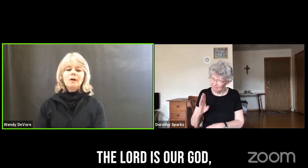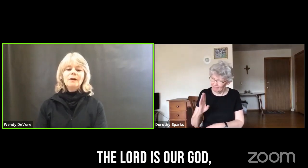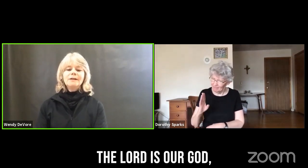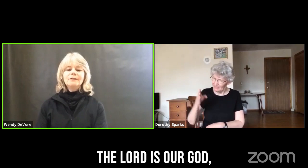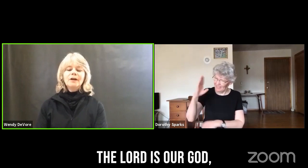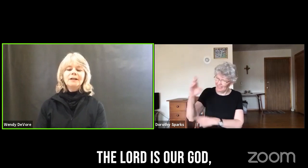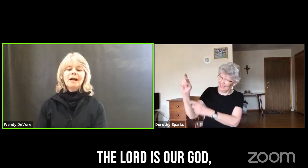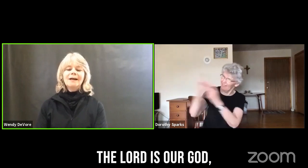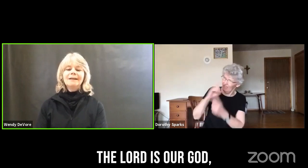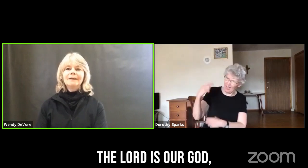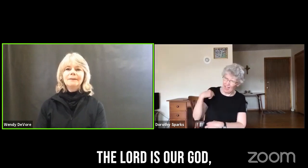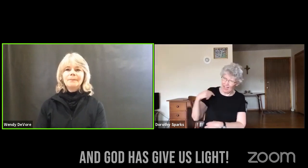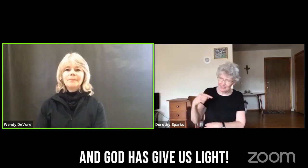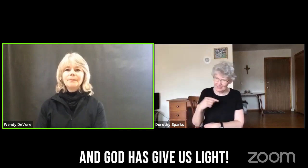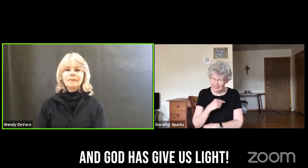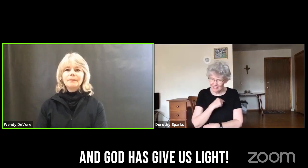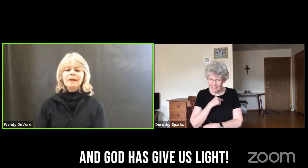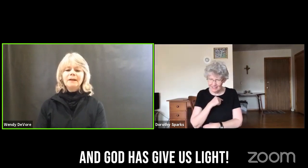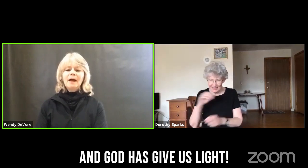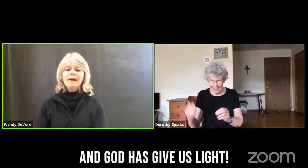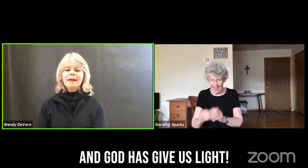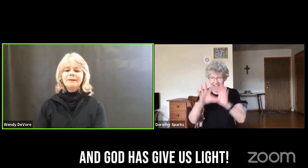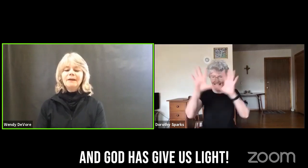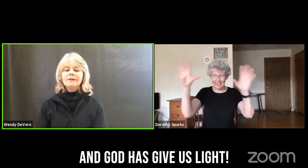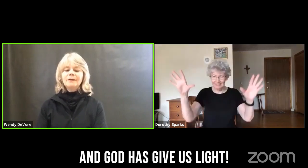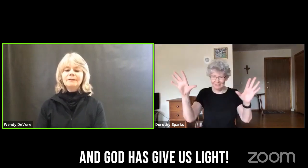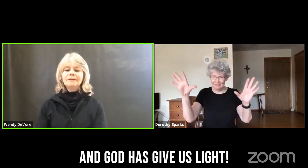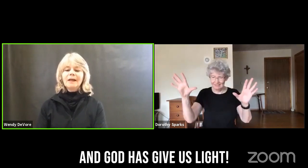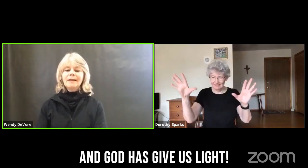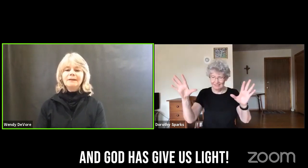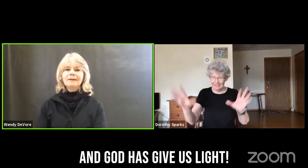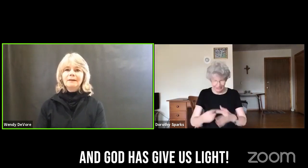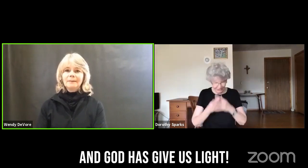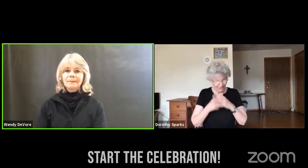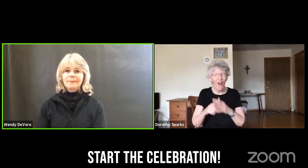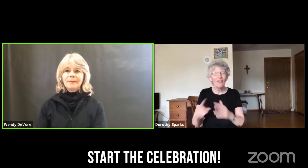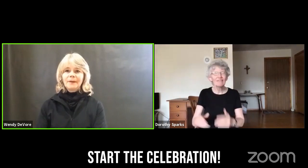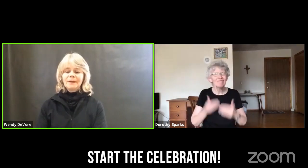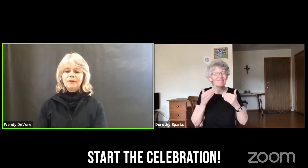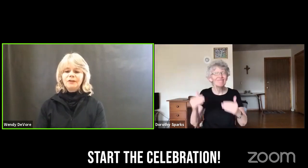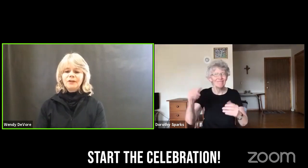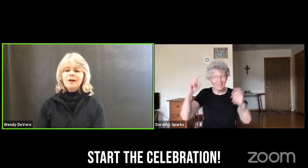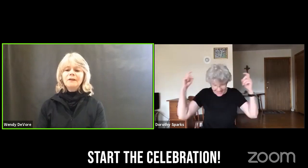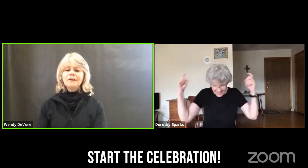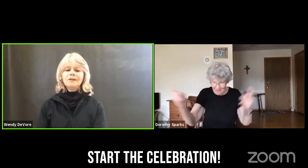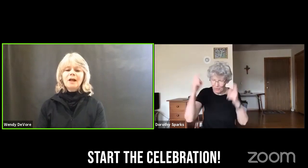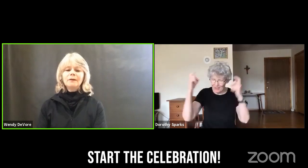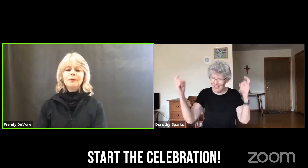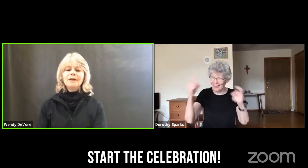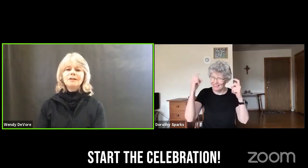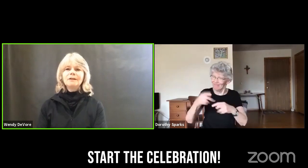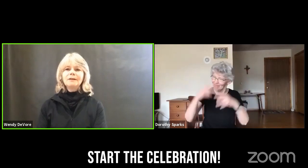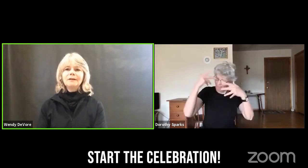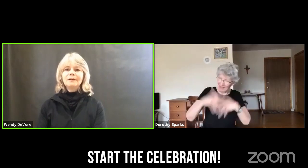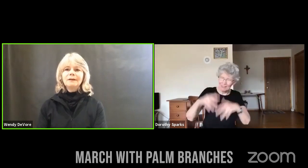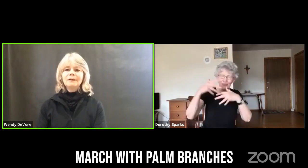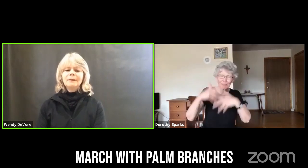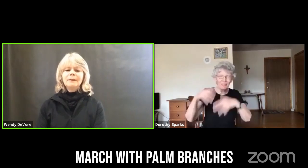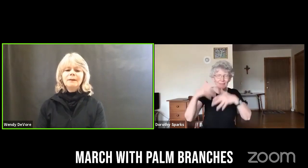The Lord is our God, and God has given us light. Start the